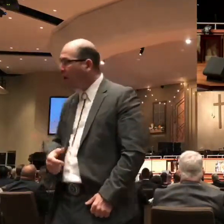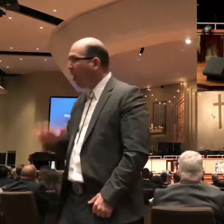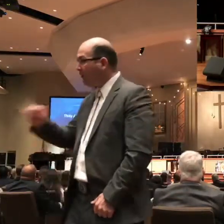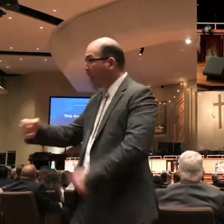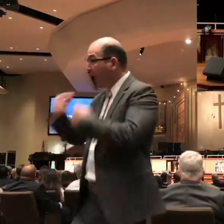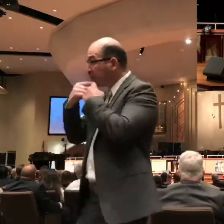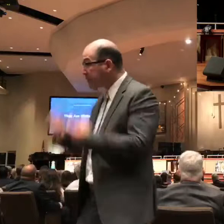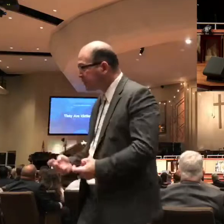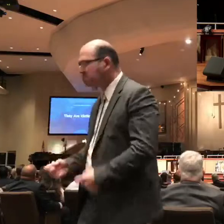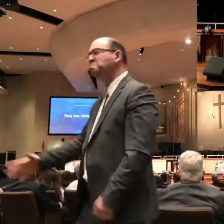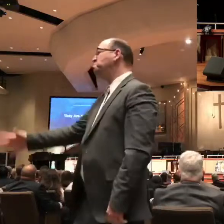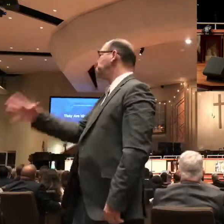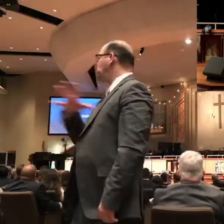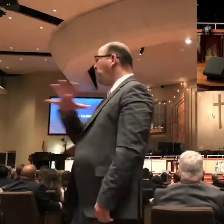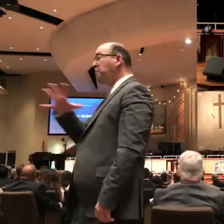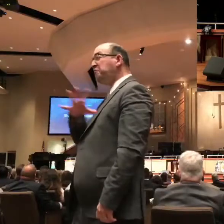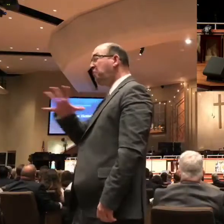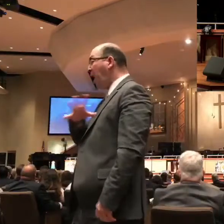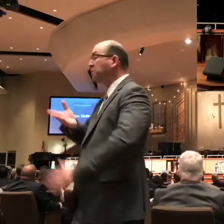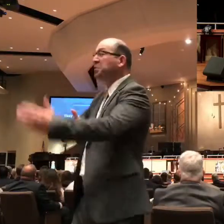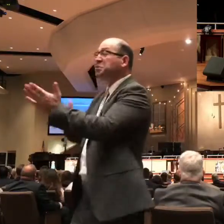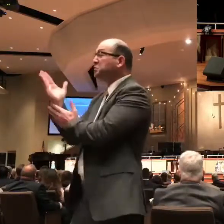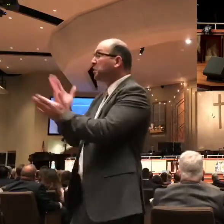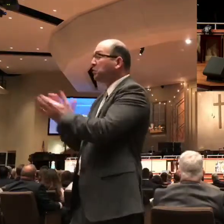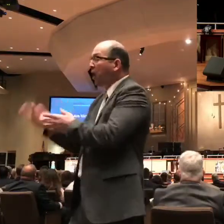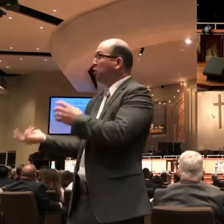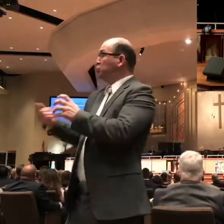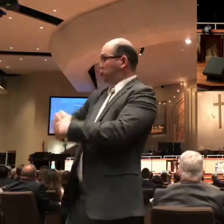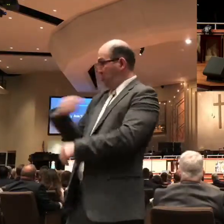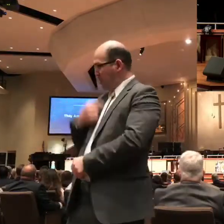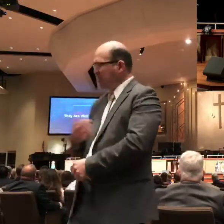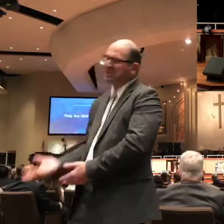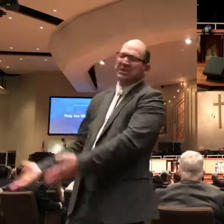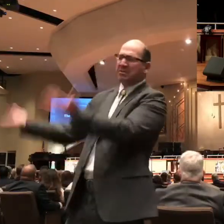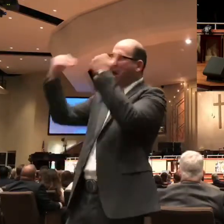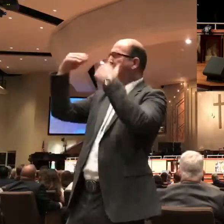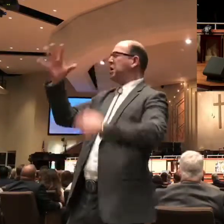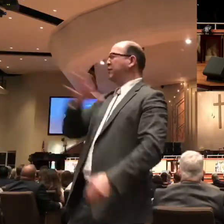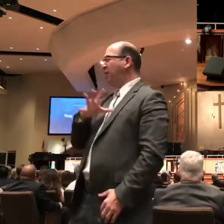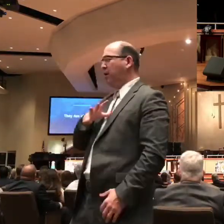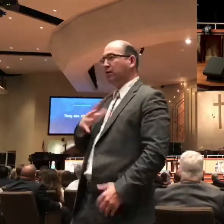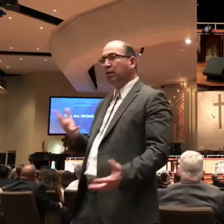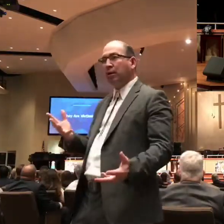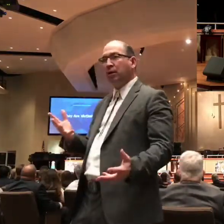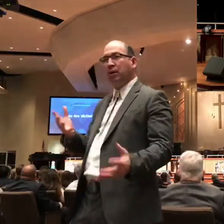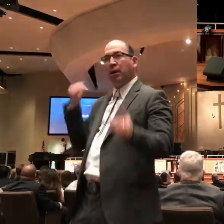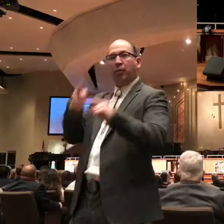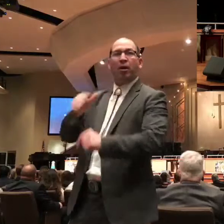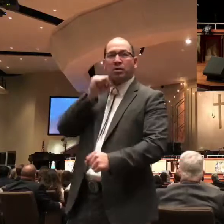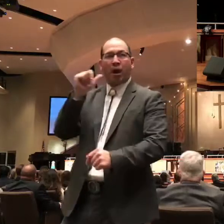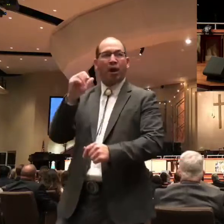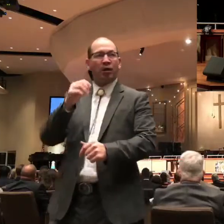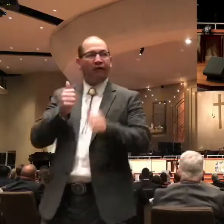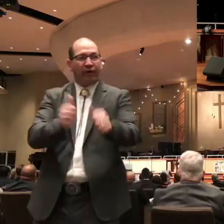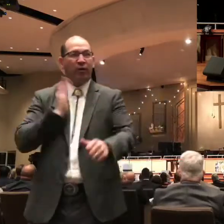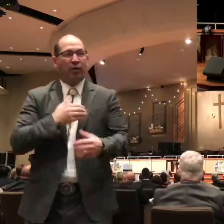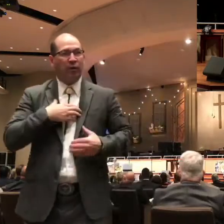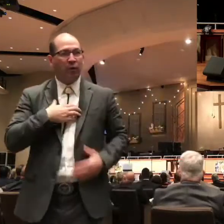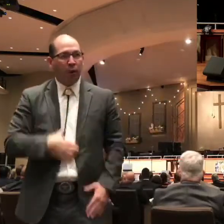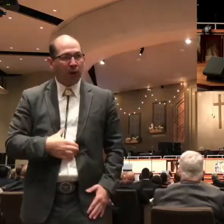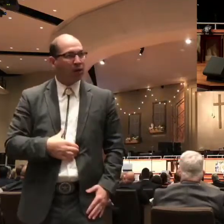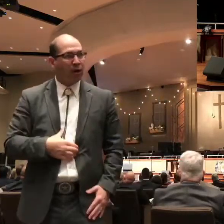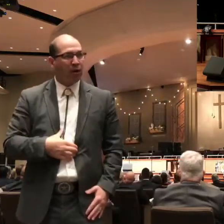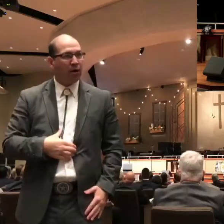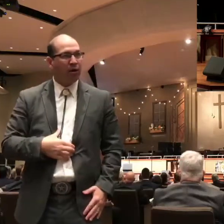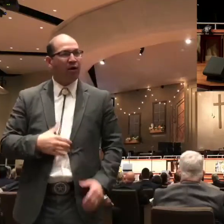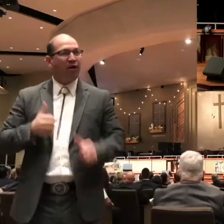feel comfortable living just about however you want to live. But the goal is not to live however we want to live. The goal is to live